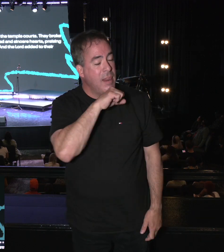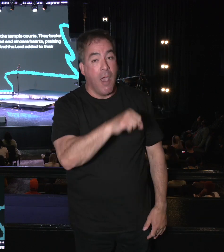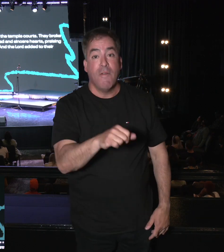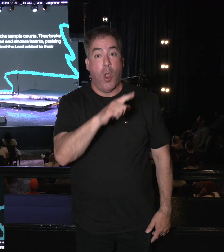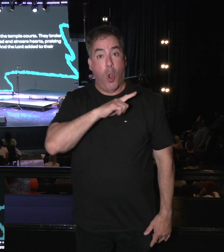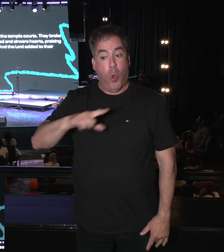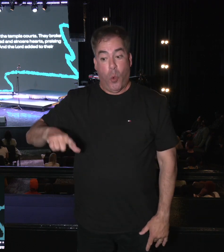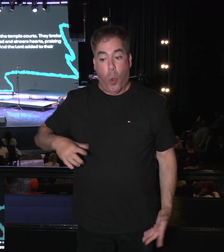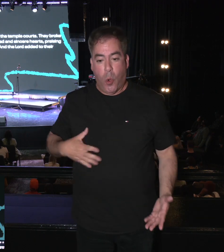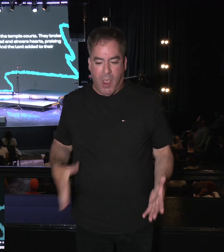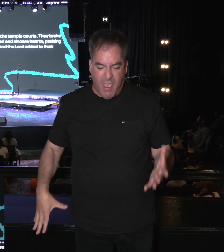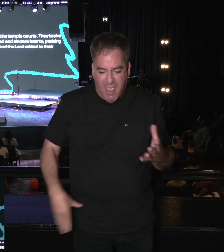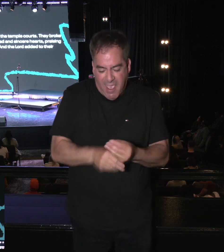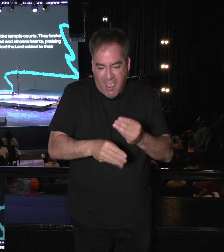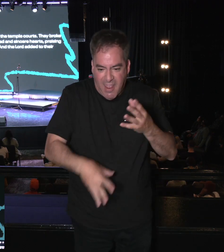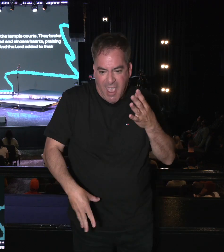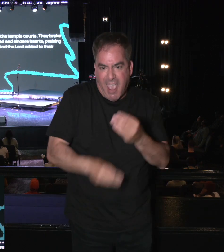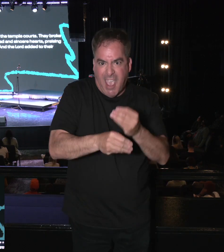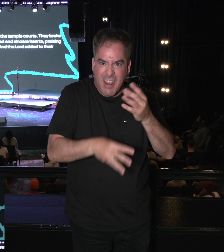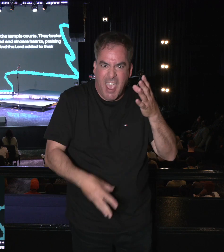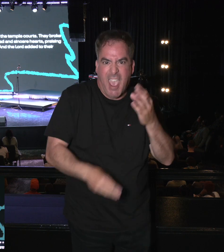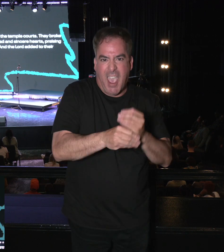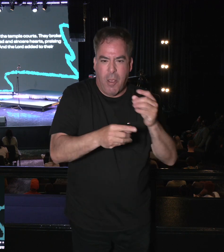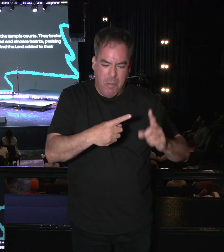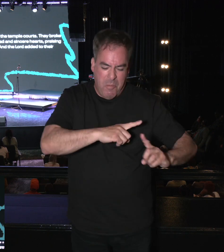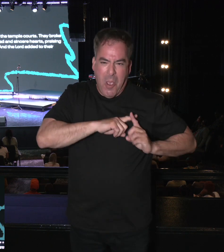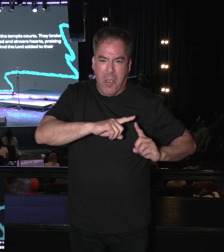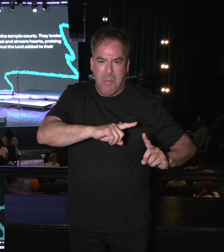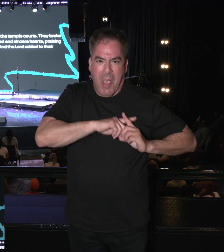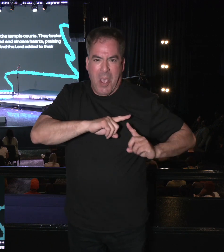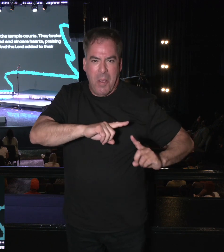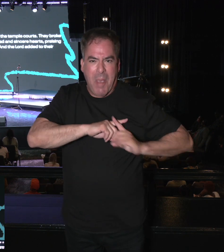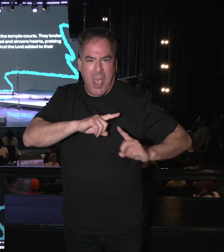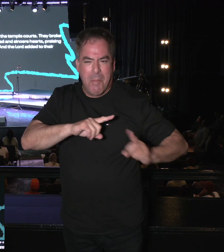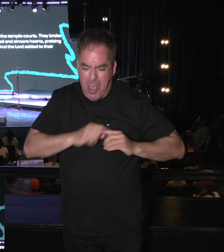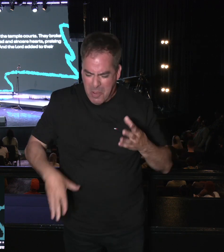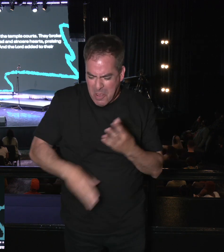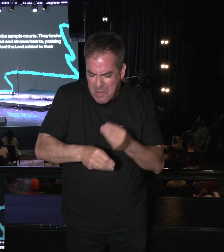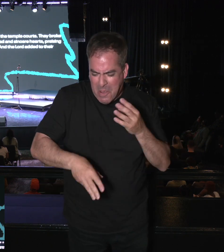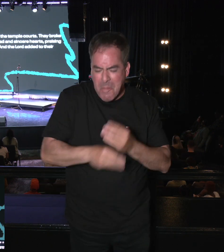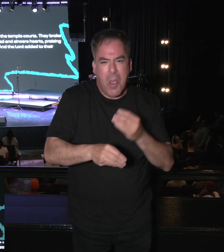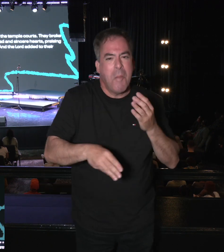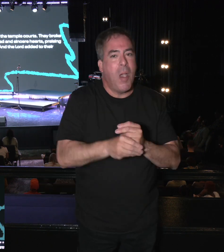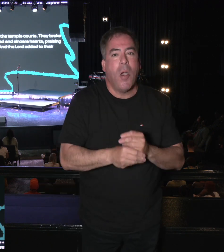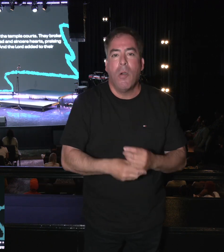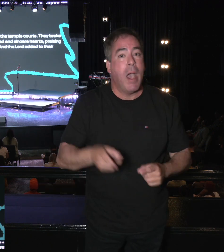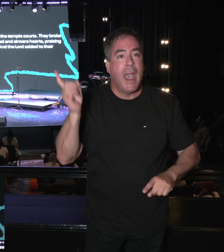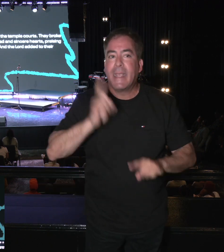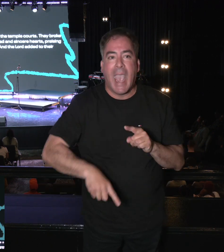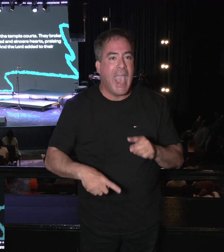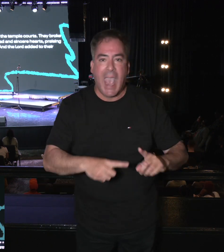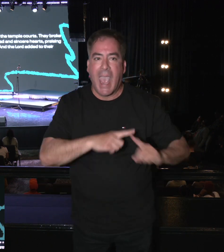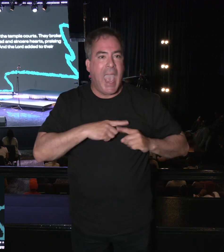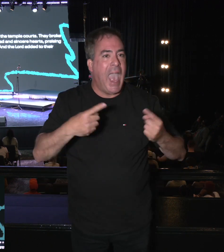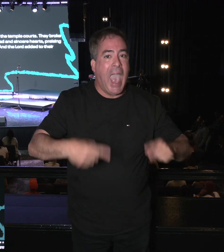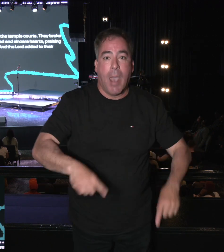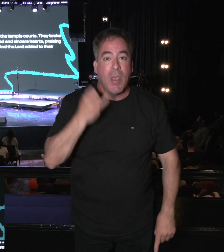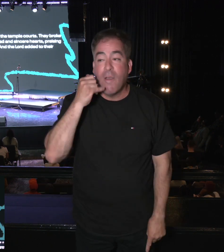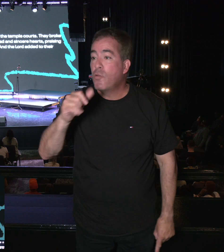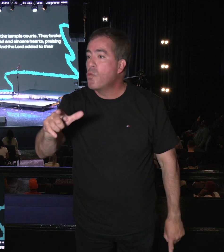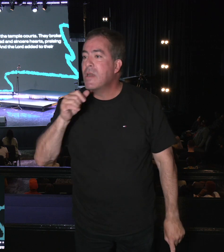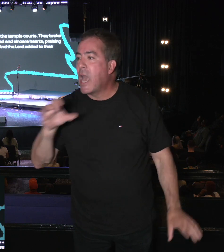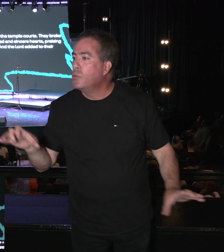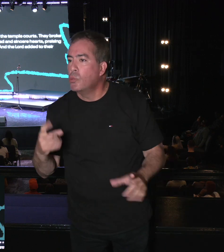Lord added to their number daily those who were being saved, which can't happen if we're not doing something literally